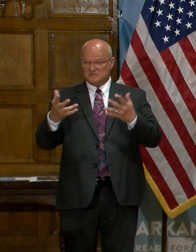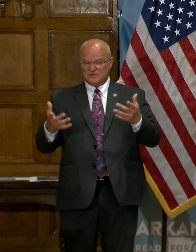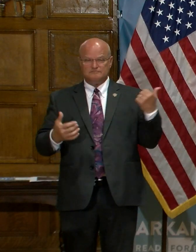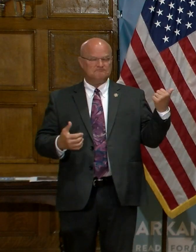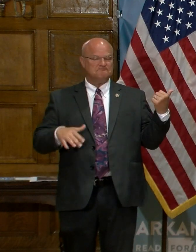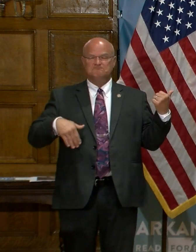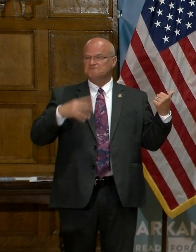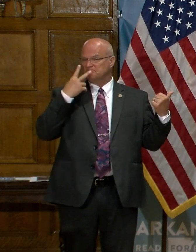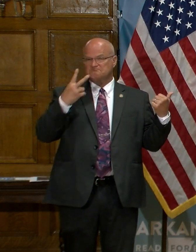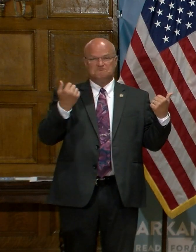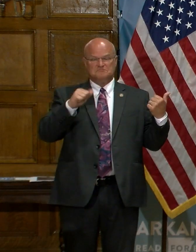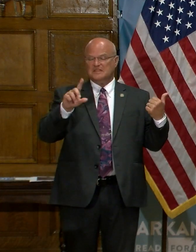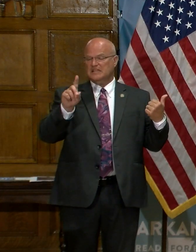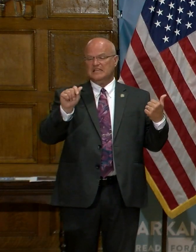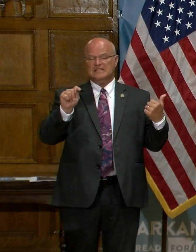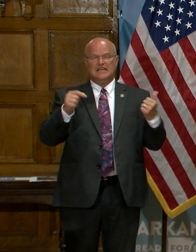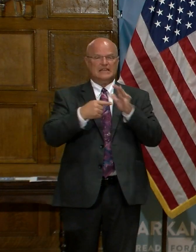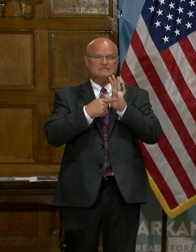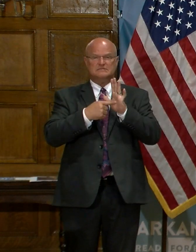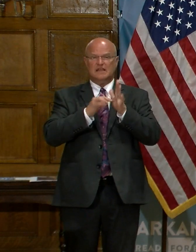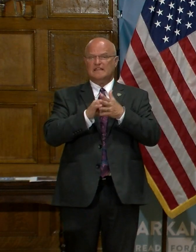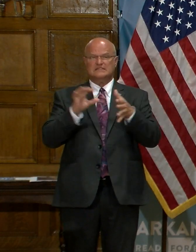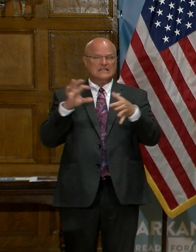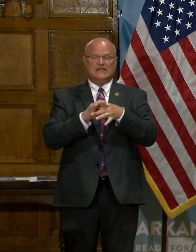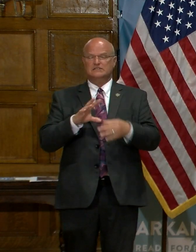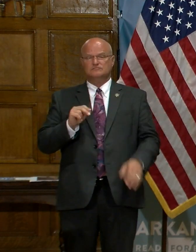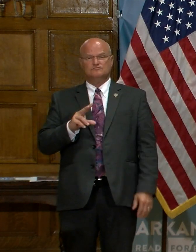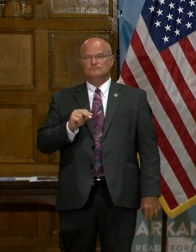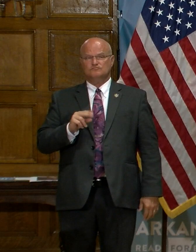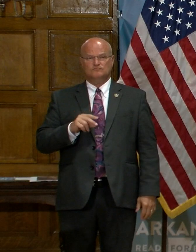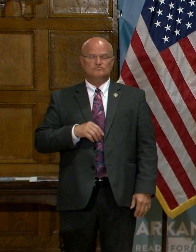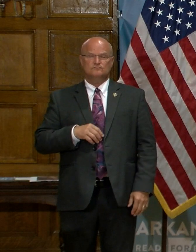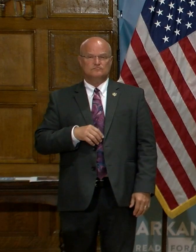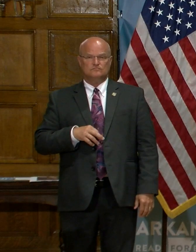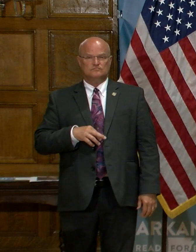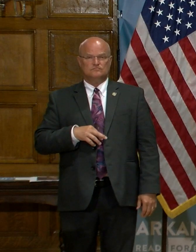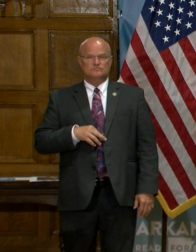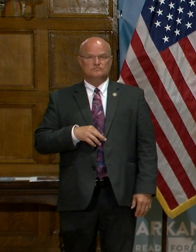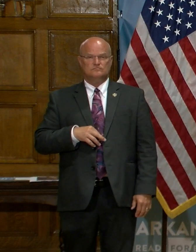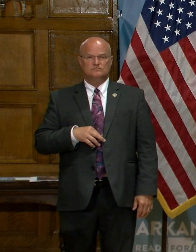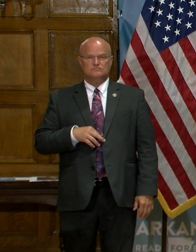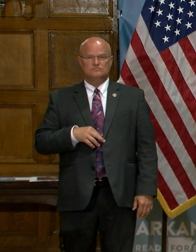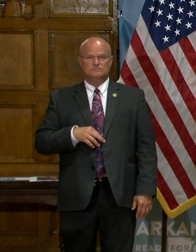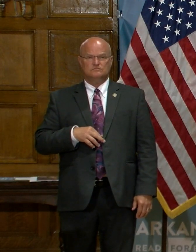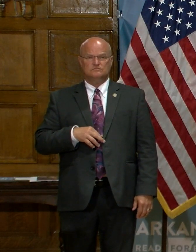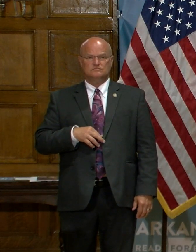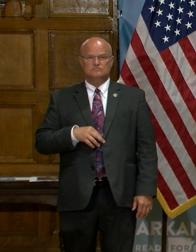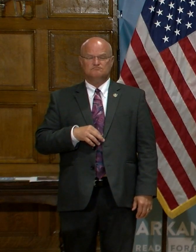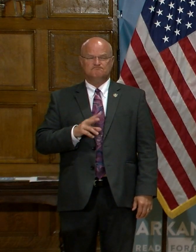I have not seen any data that indicates there's a connection there at all.